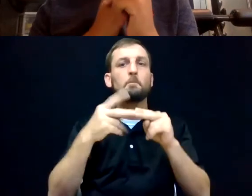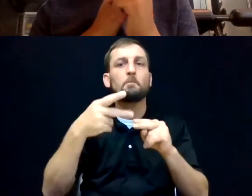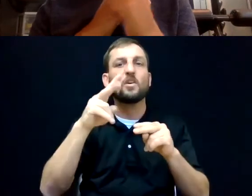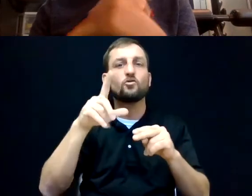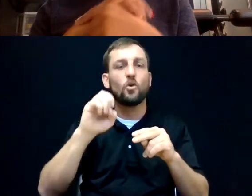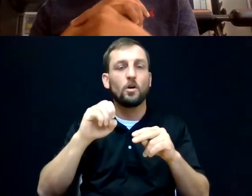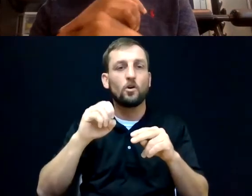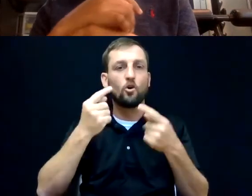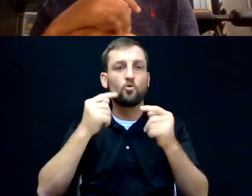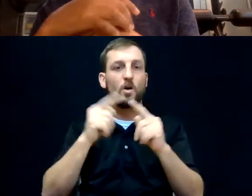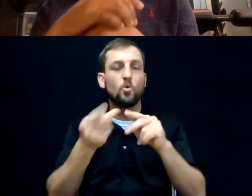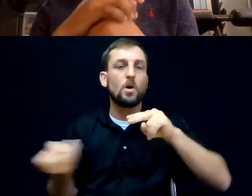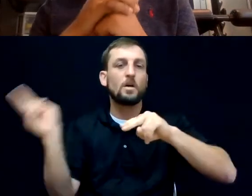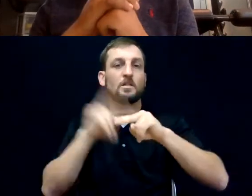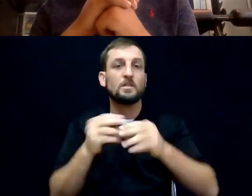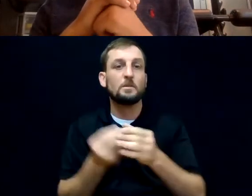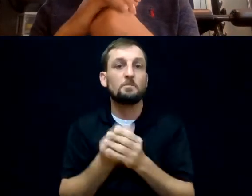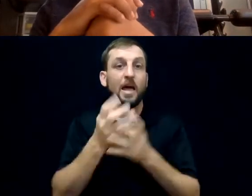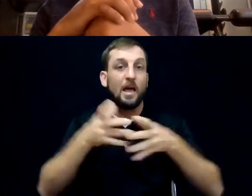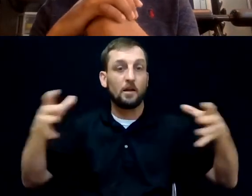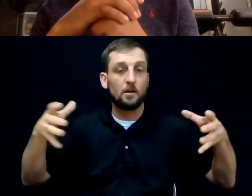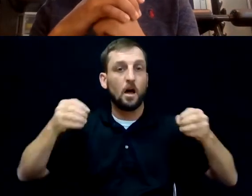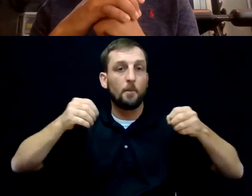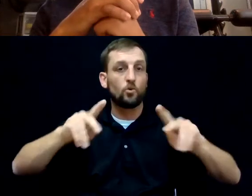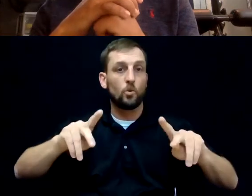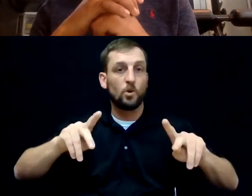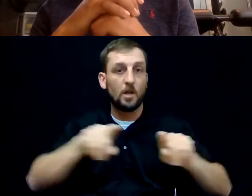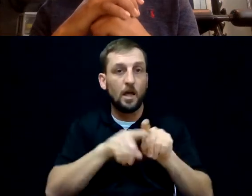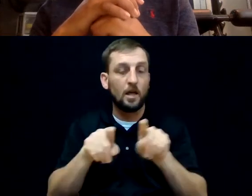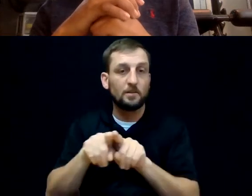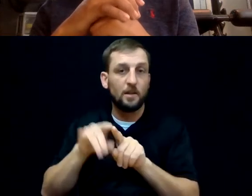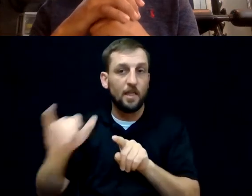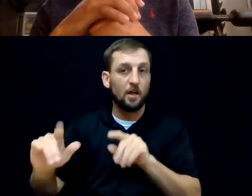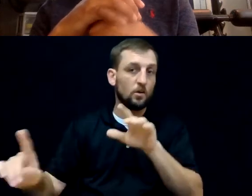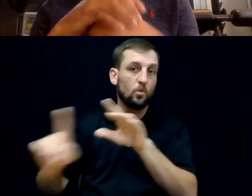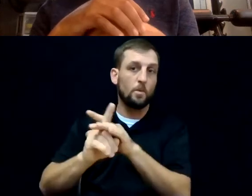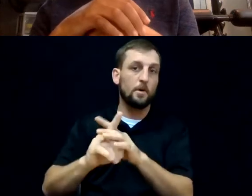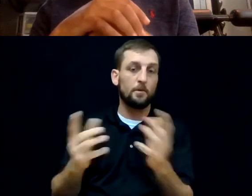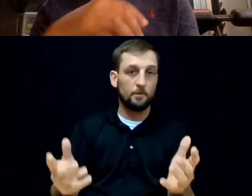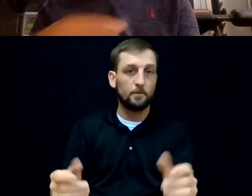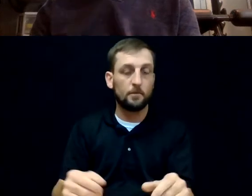the opportunities as the question came about.